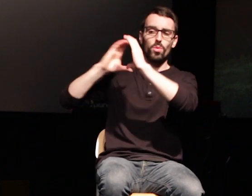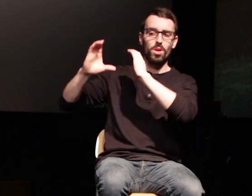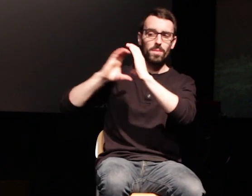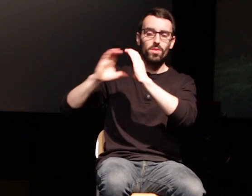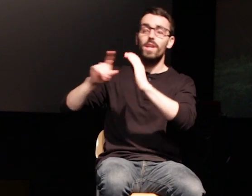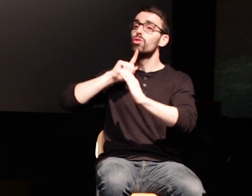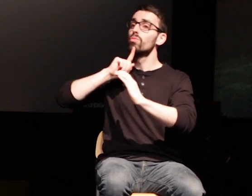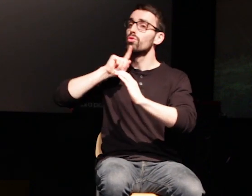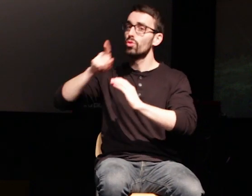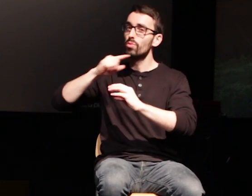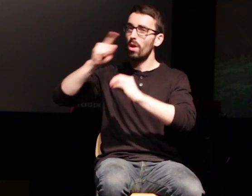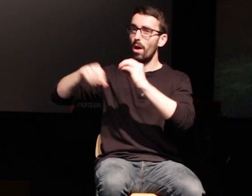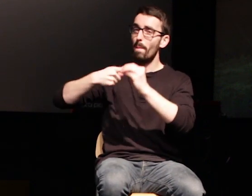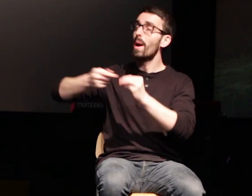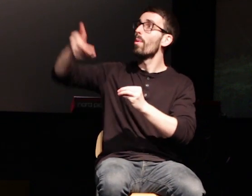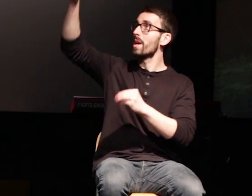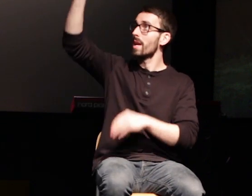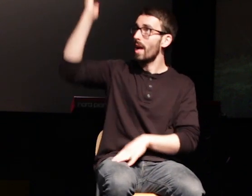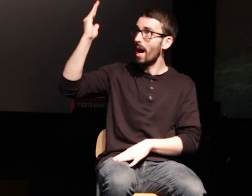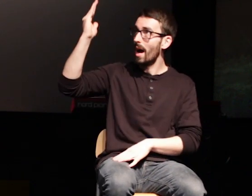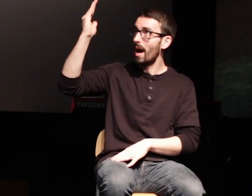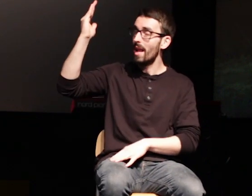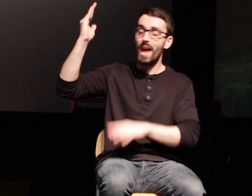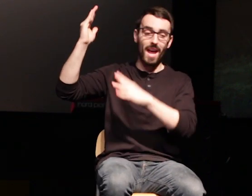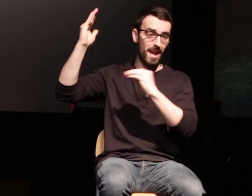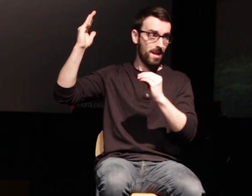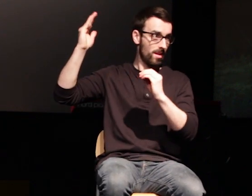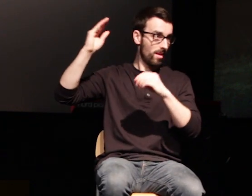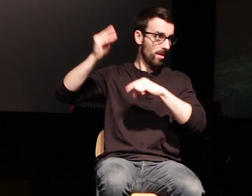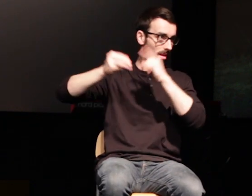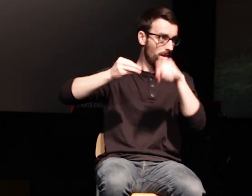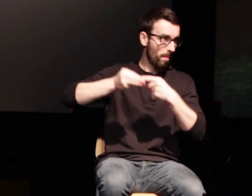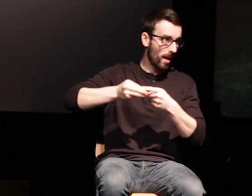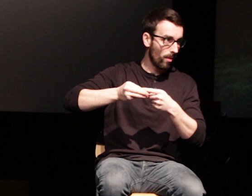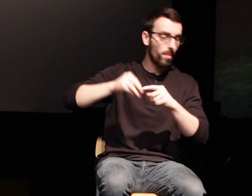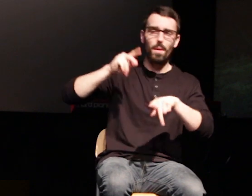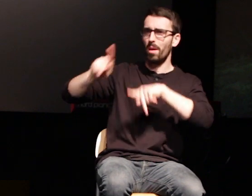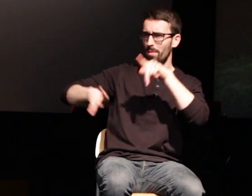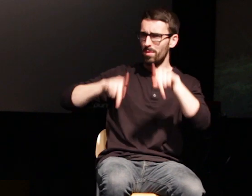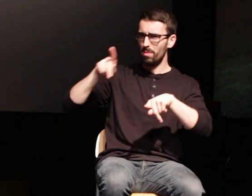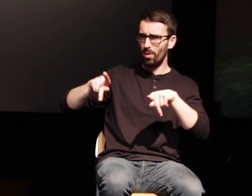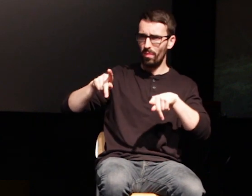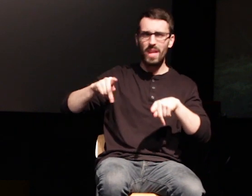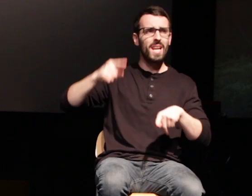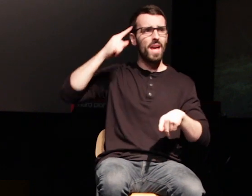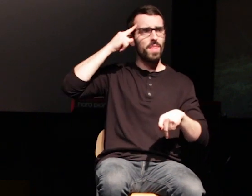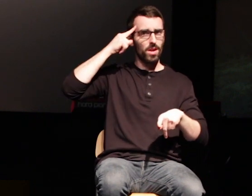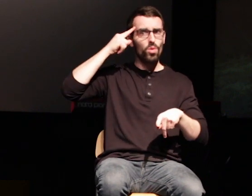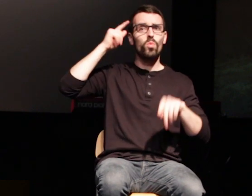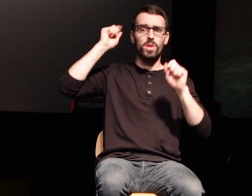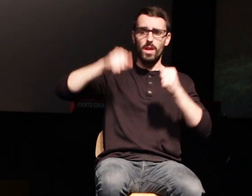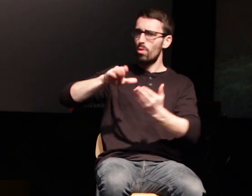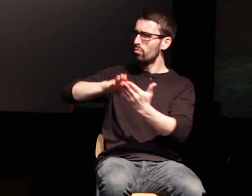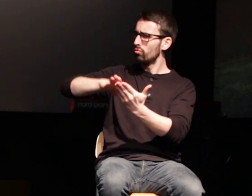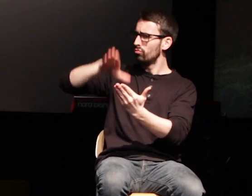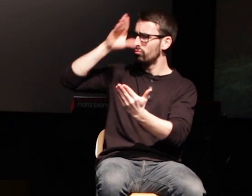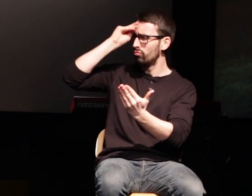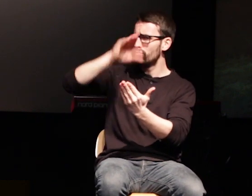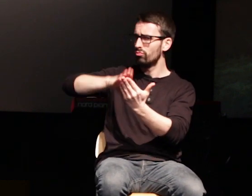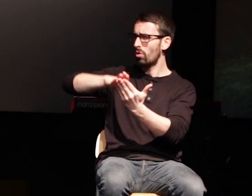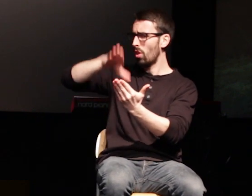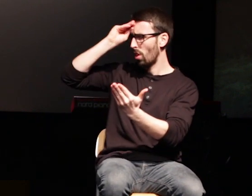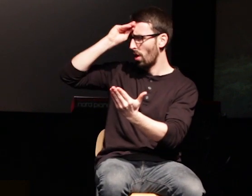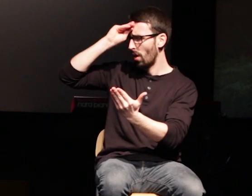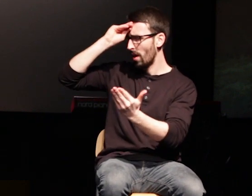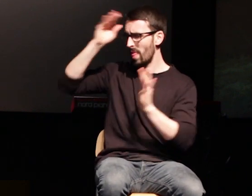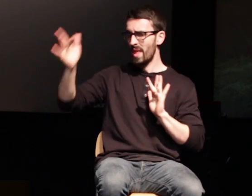some truths about God and about people. And I think there's a lot that we can learn that would actually address us in